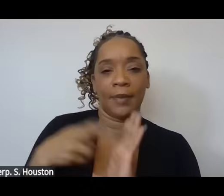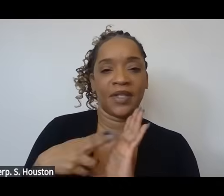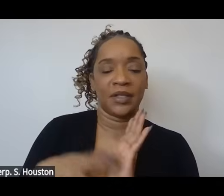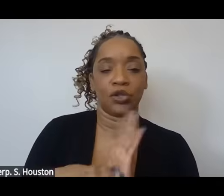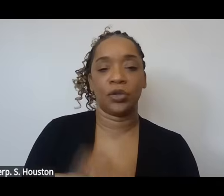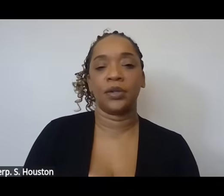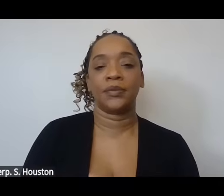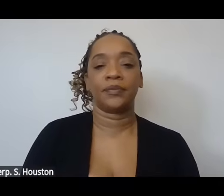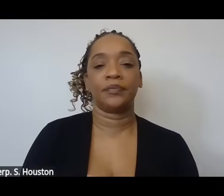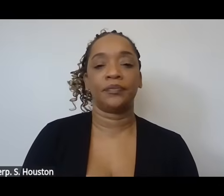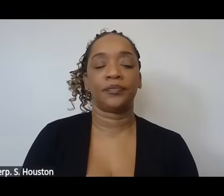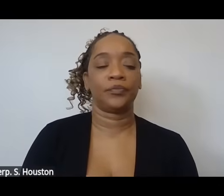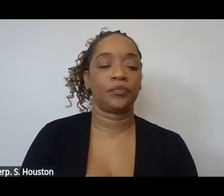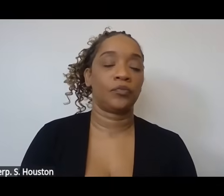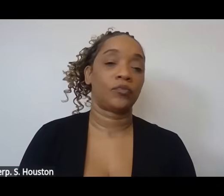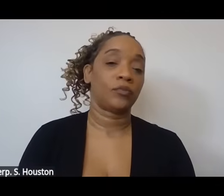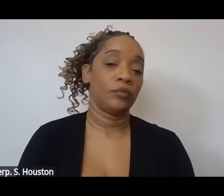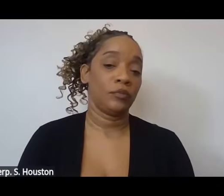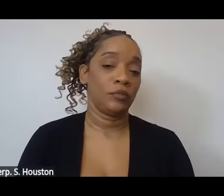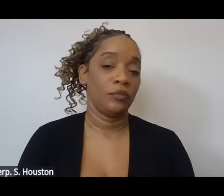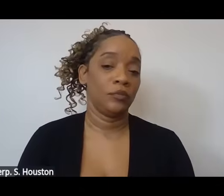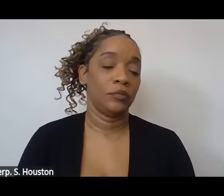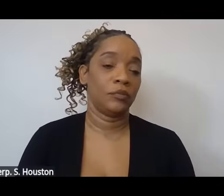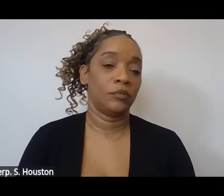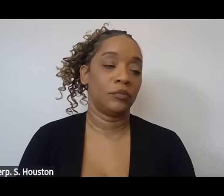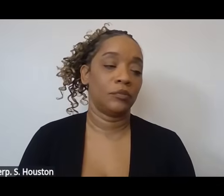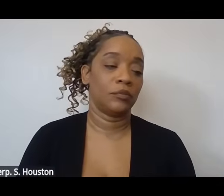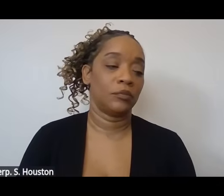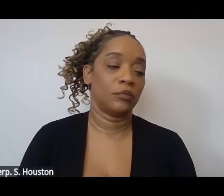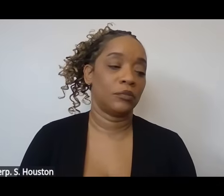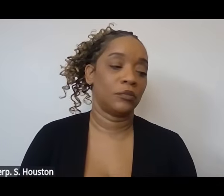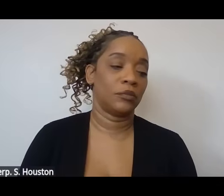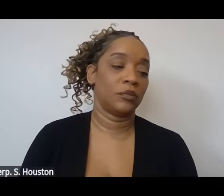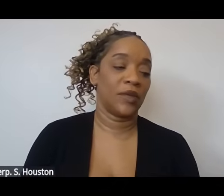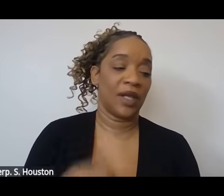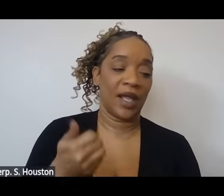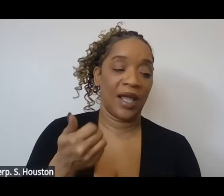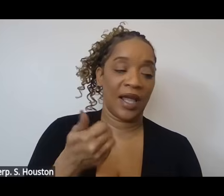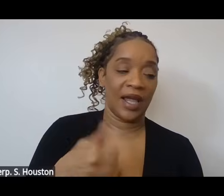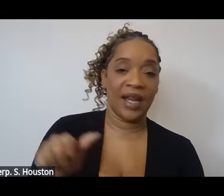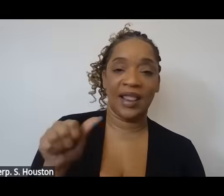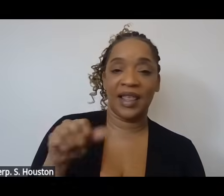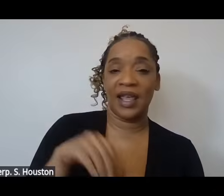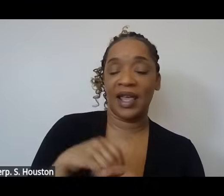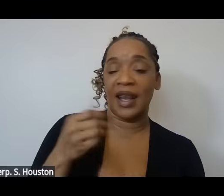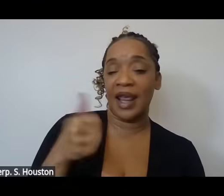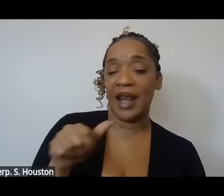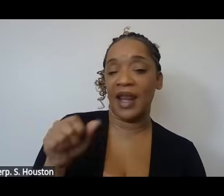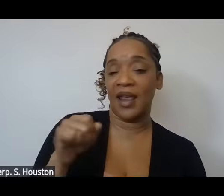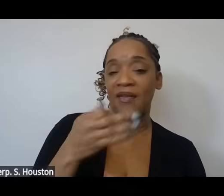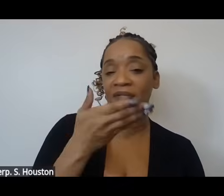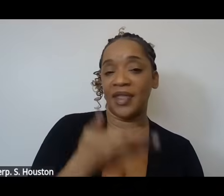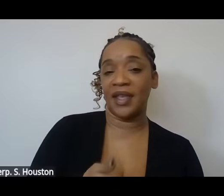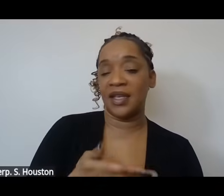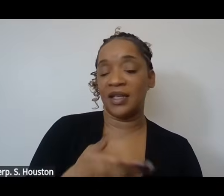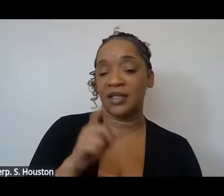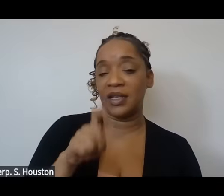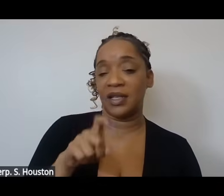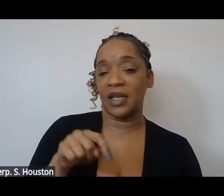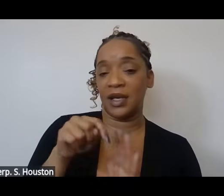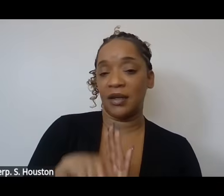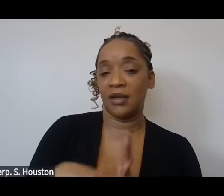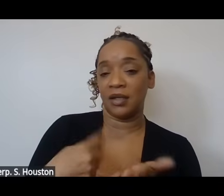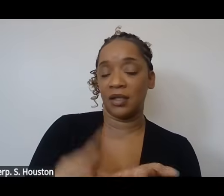Is there anything in any of these sections here that need discussion? I only have